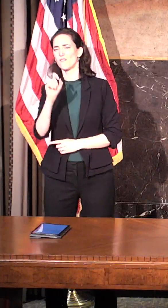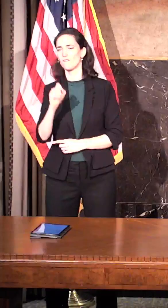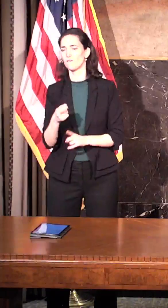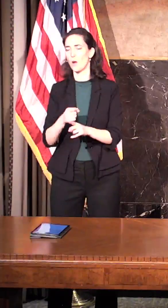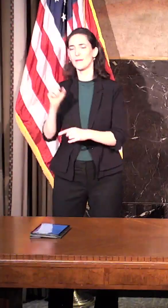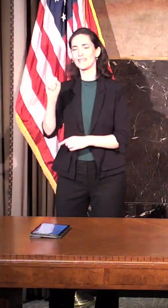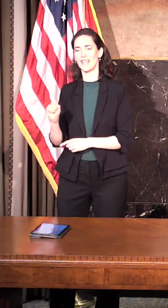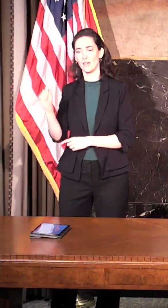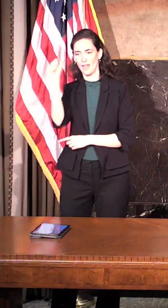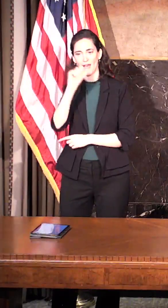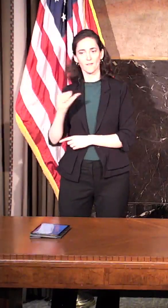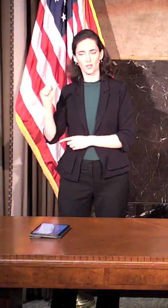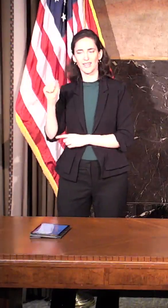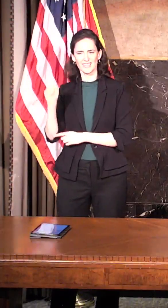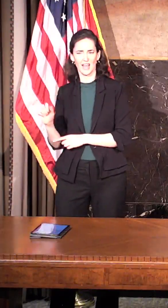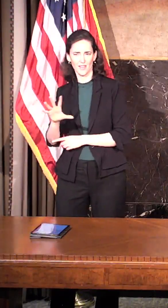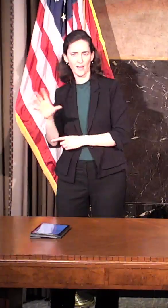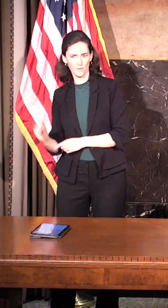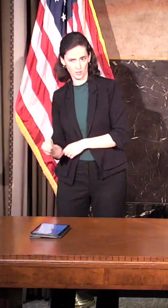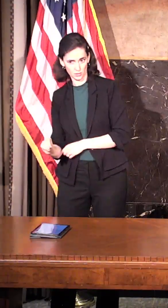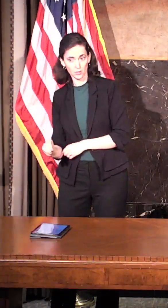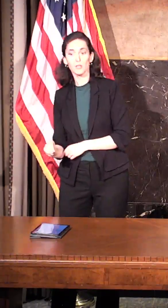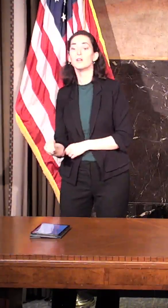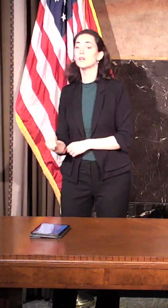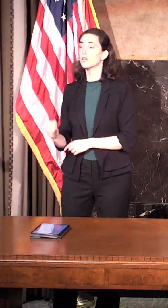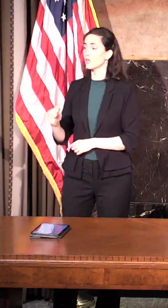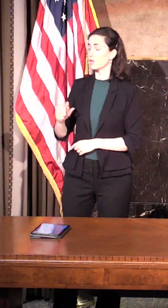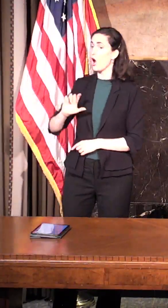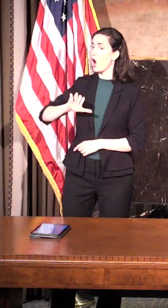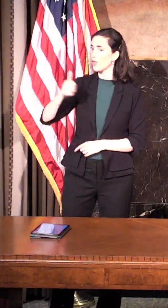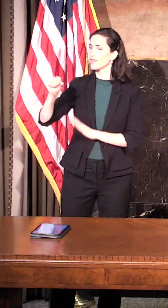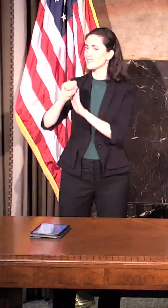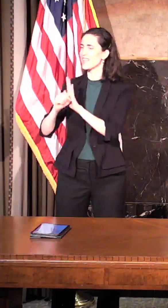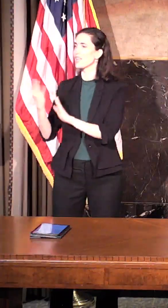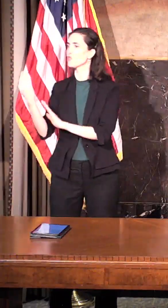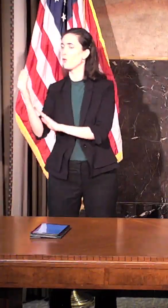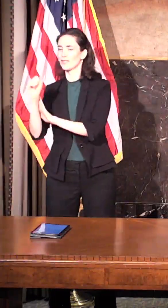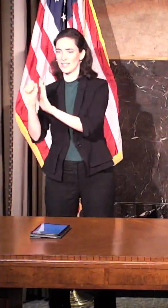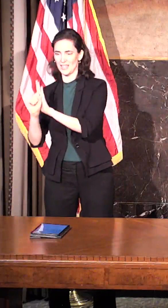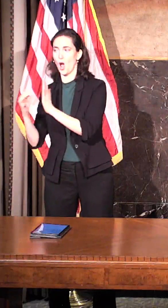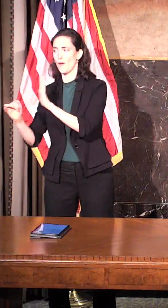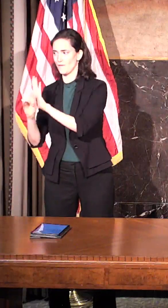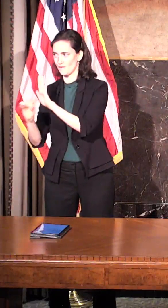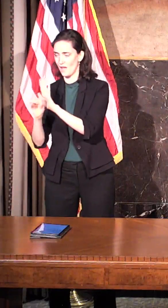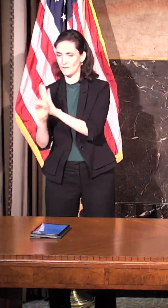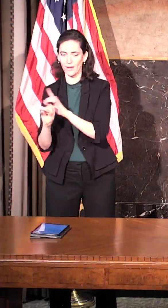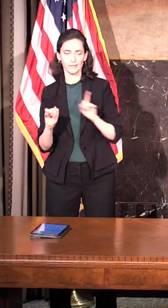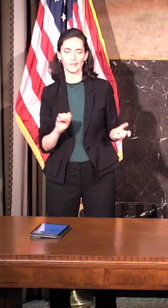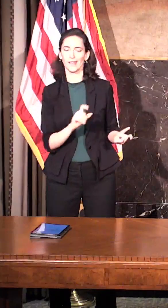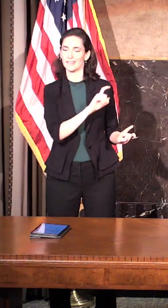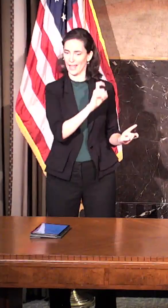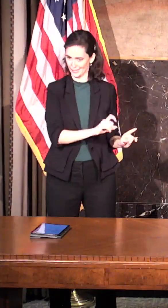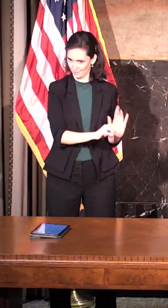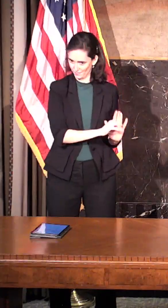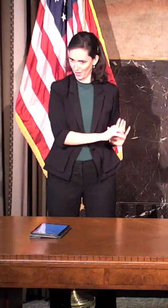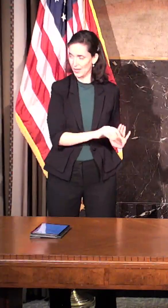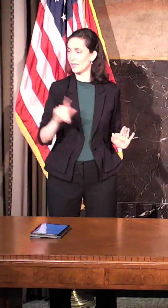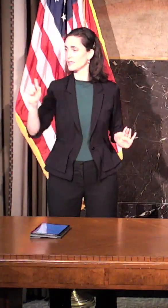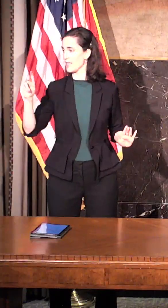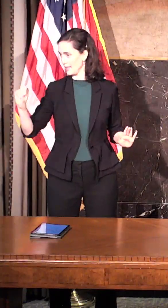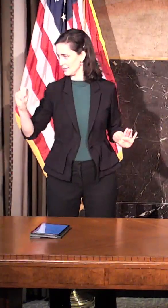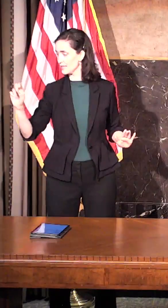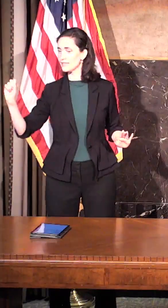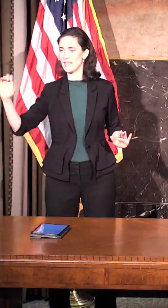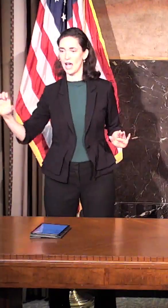yet in Louisiana. It has been identified in 14 states, closest to us being Texas, Tennessee, South Carolina, and North